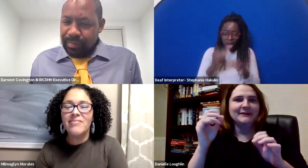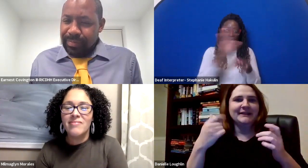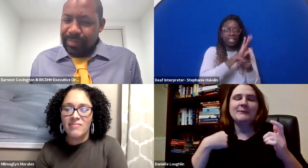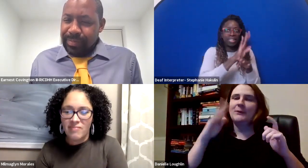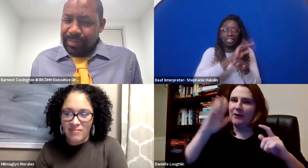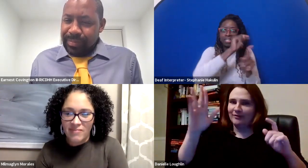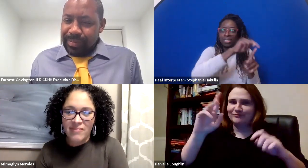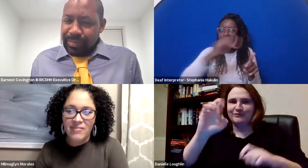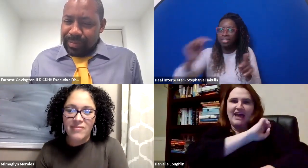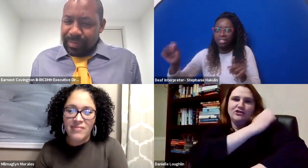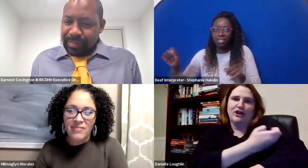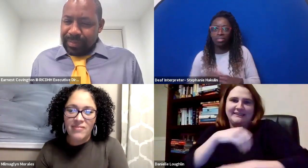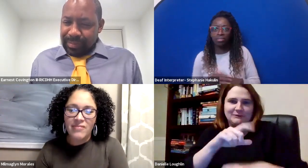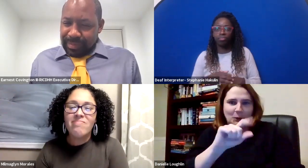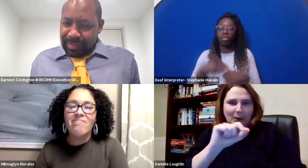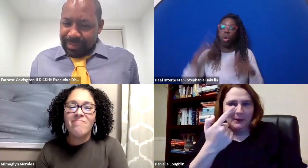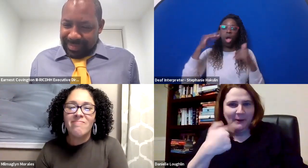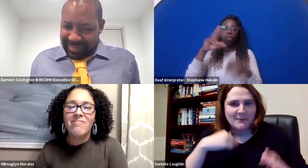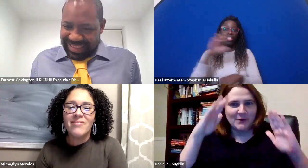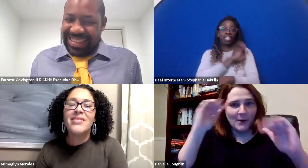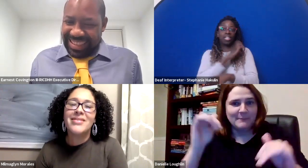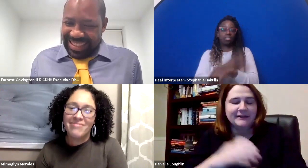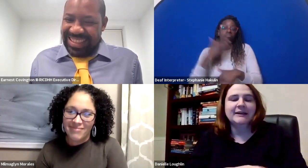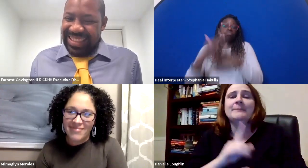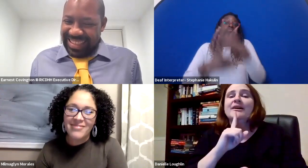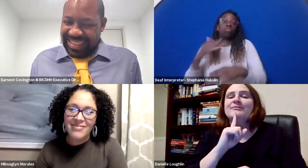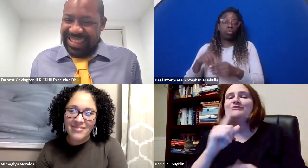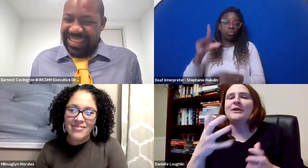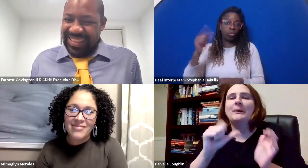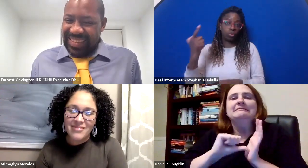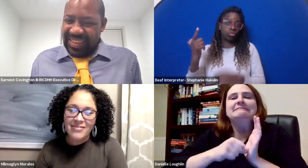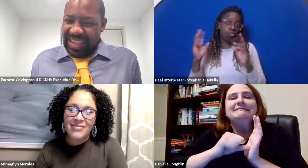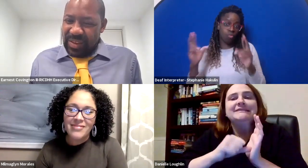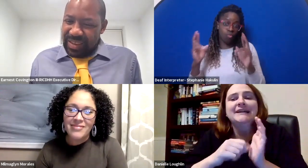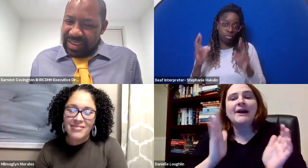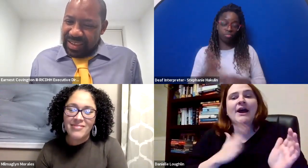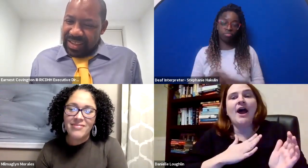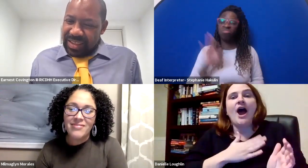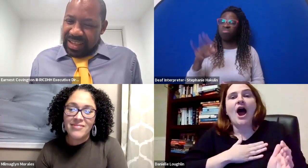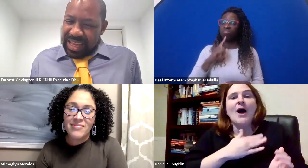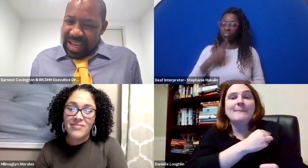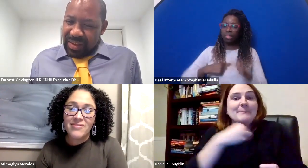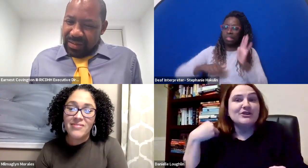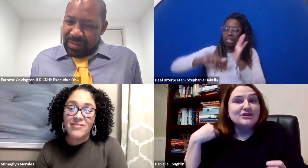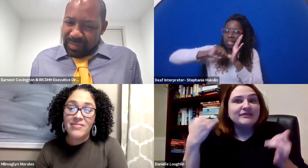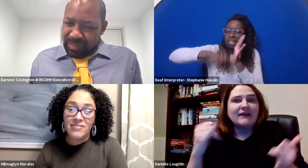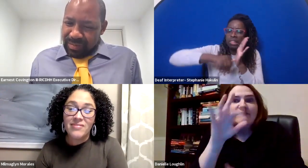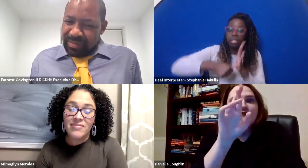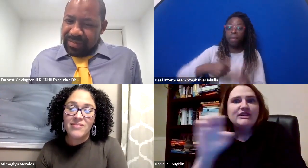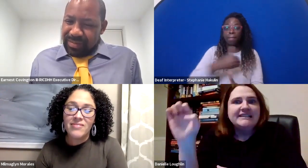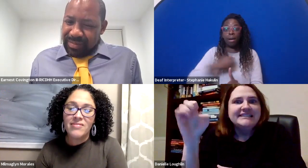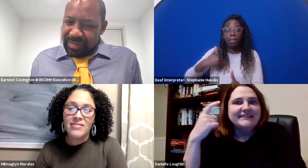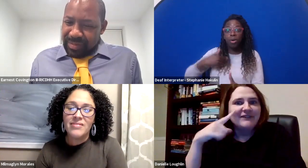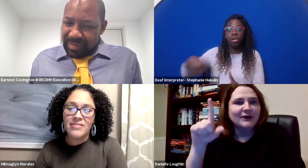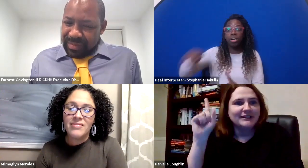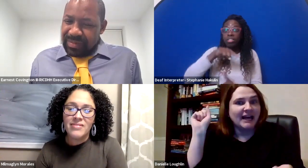more, virtual events. We have a small board and we're going to re-energize in 2021. And I wanted to